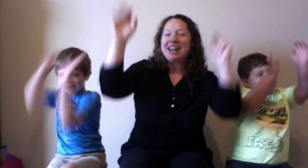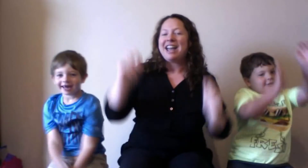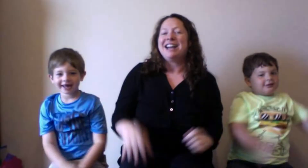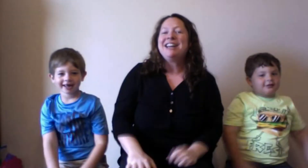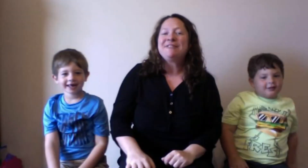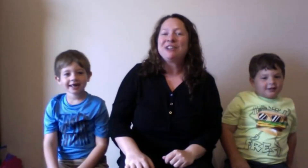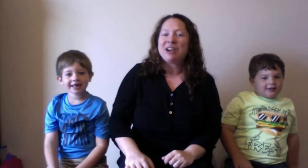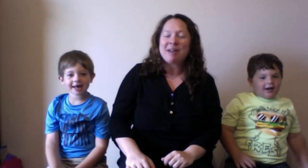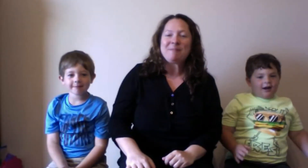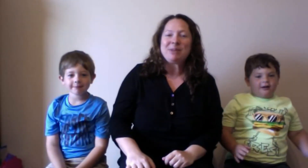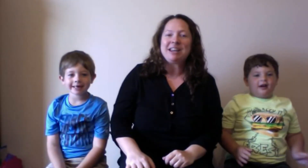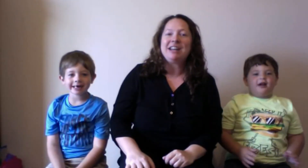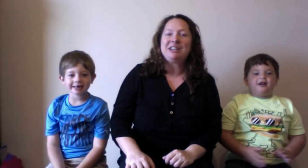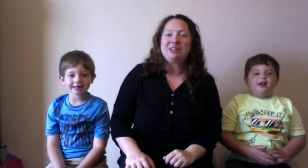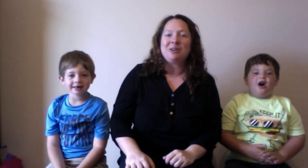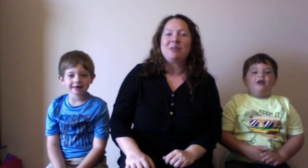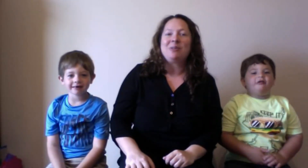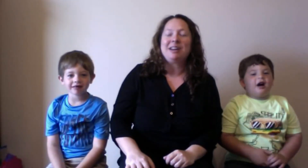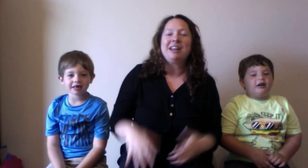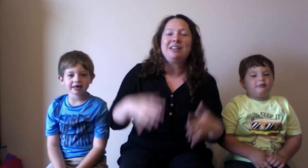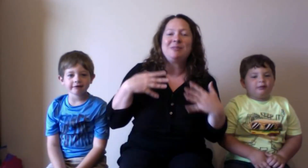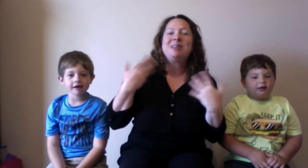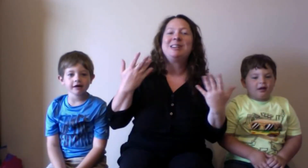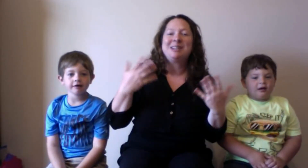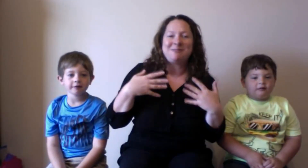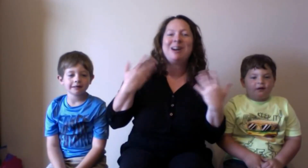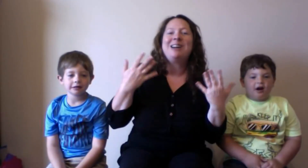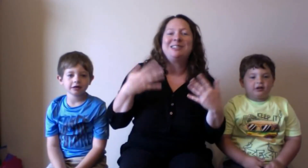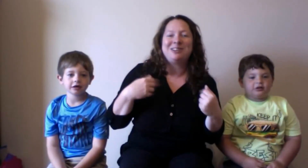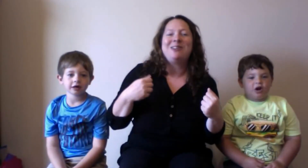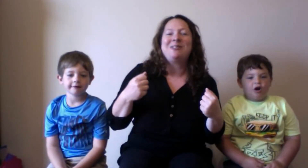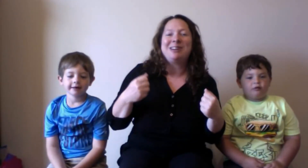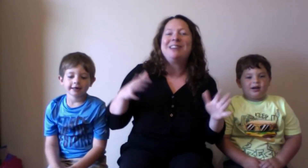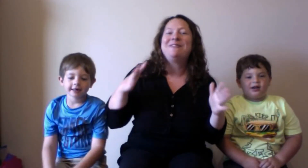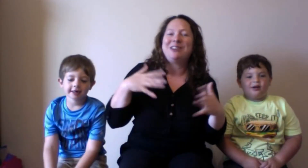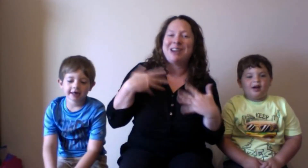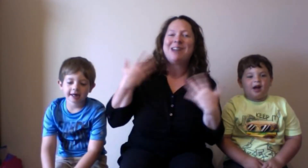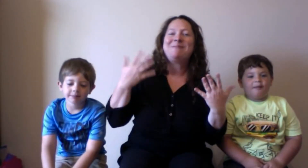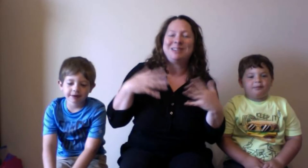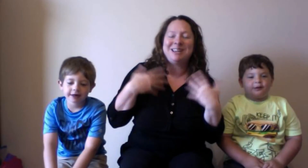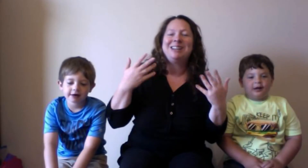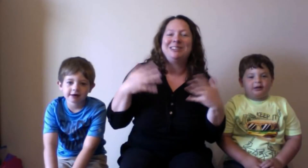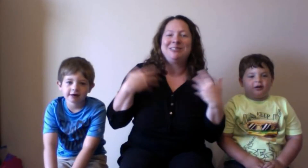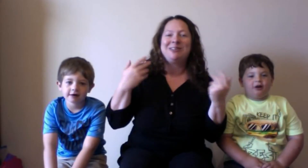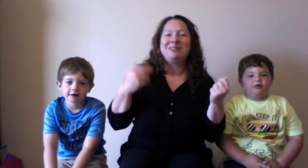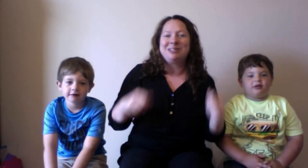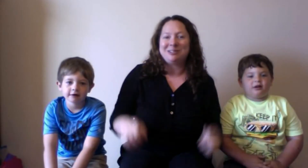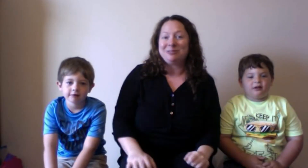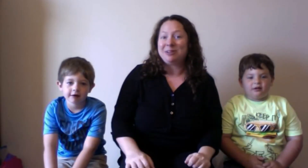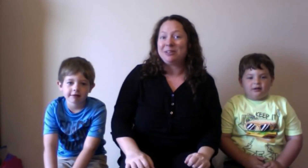If you're happy and you know it, and you really want to show it. you're happy and you know it, do all three.